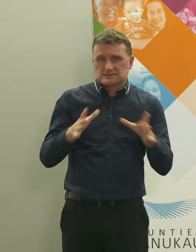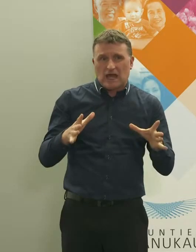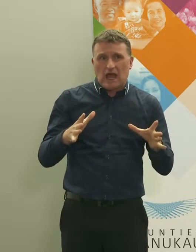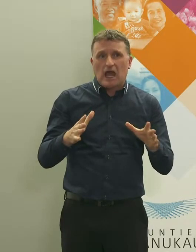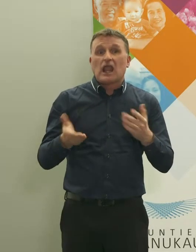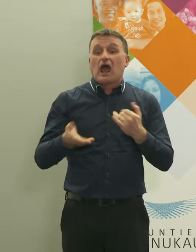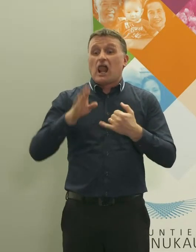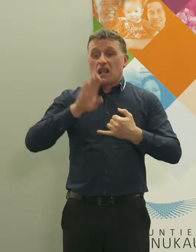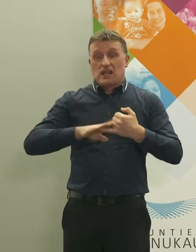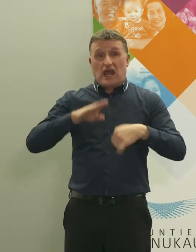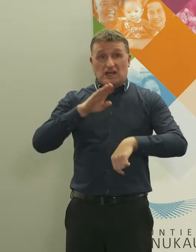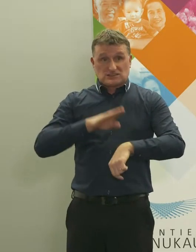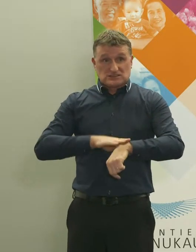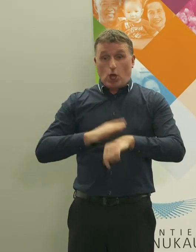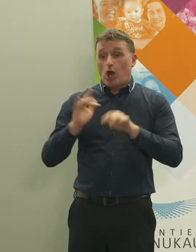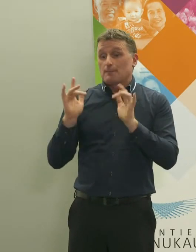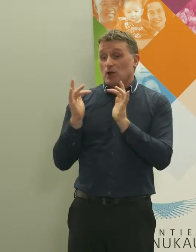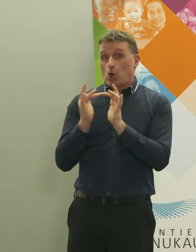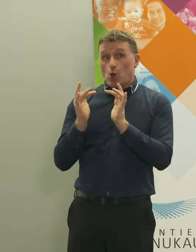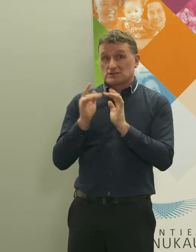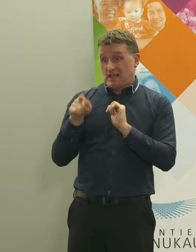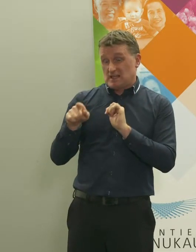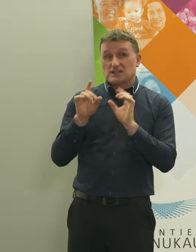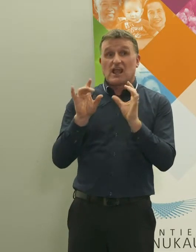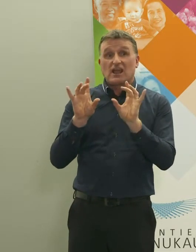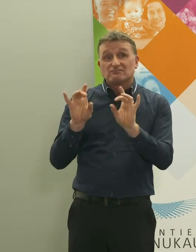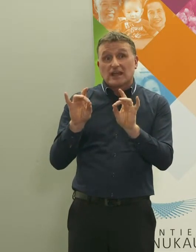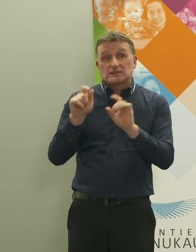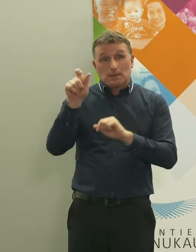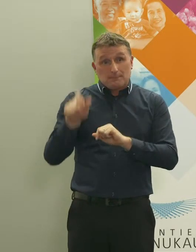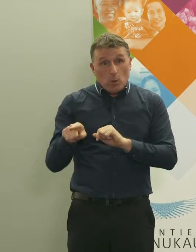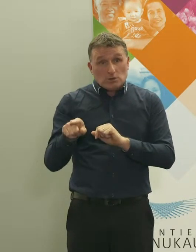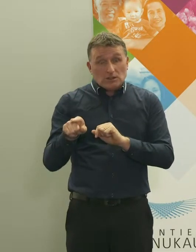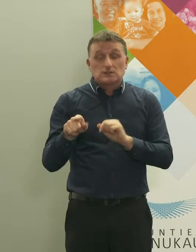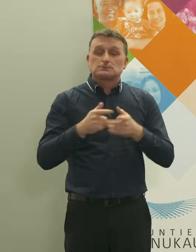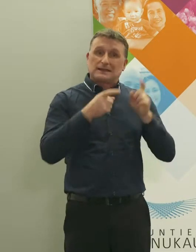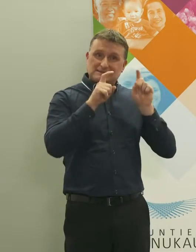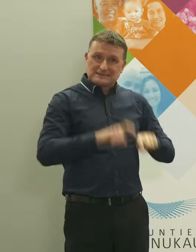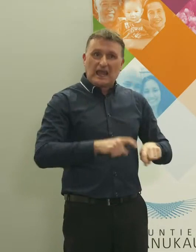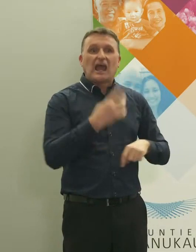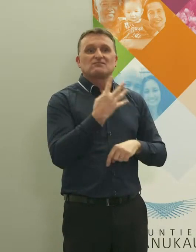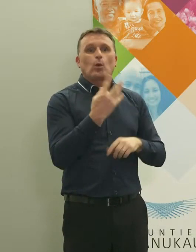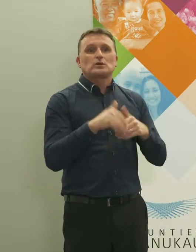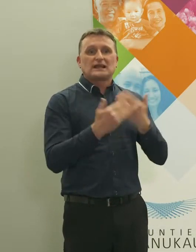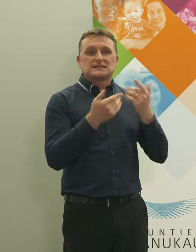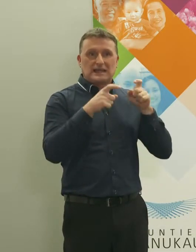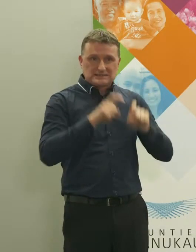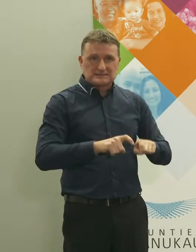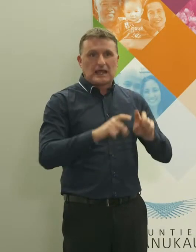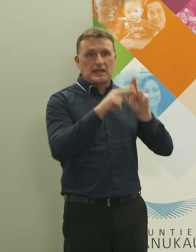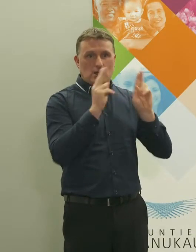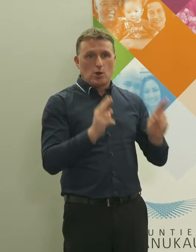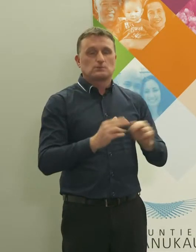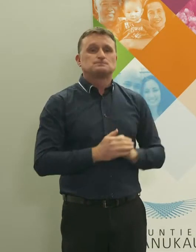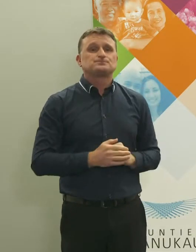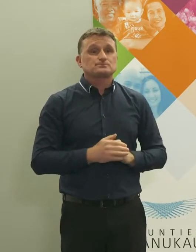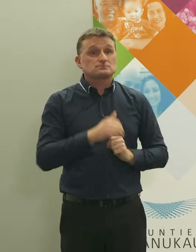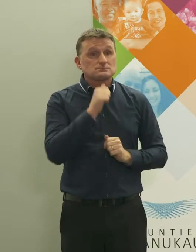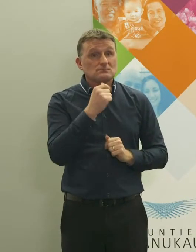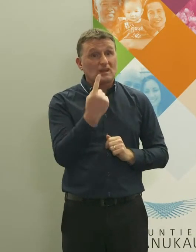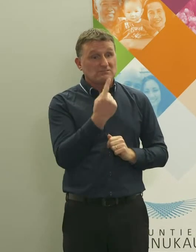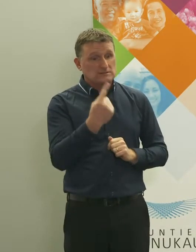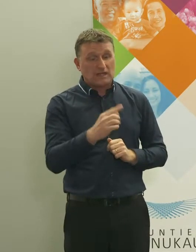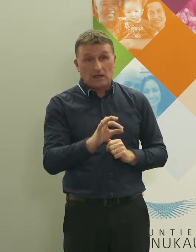had contact with an infected person. Even if you have a negative test early on, you can still